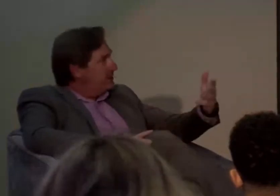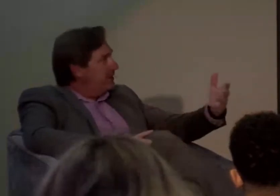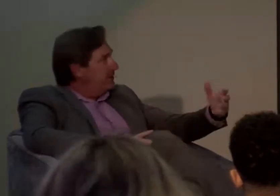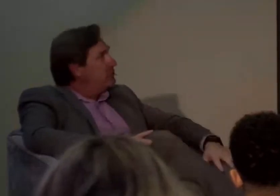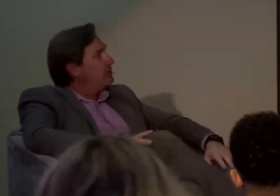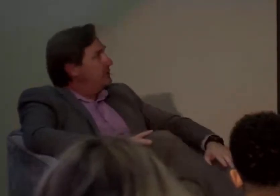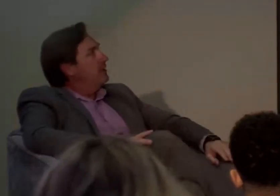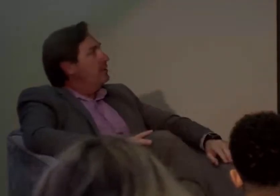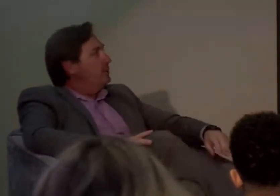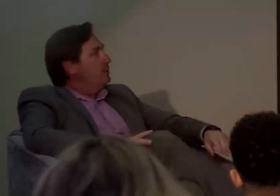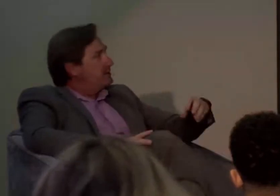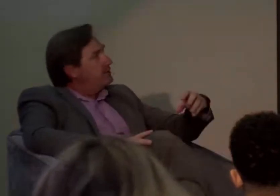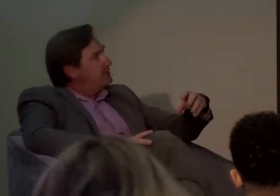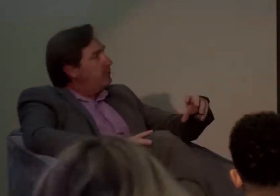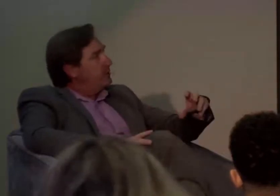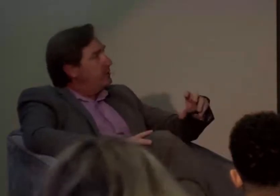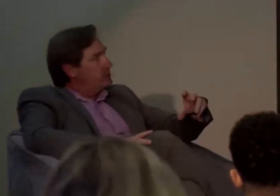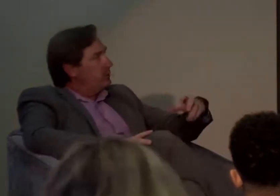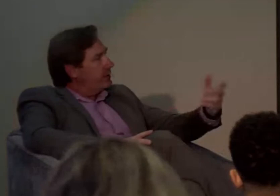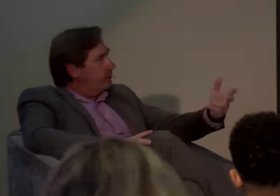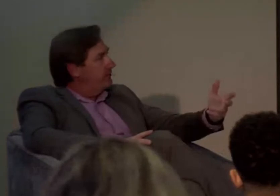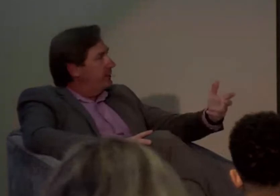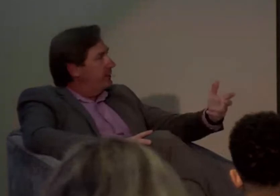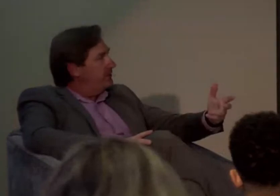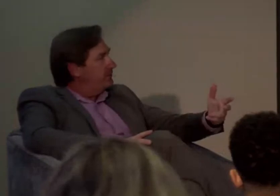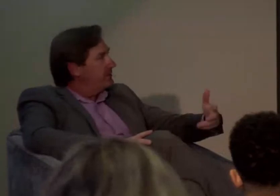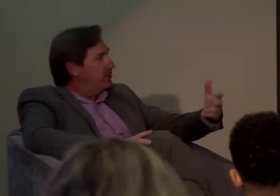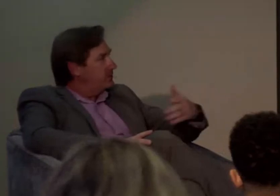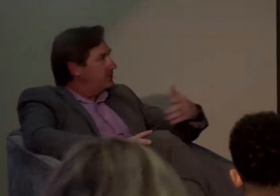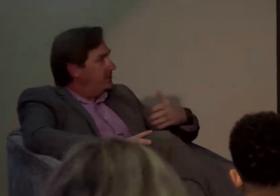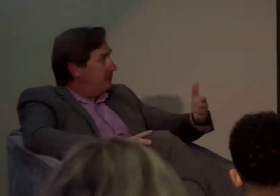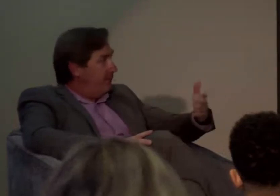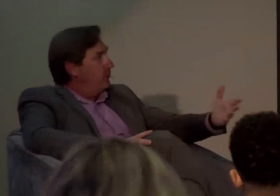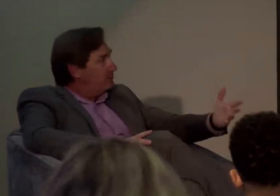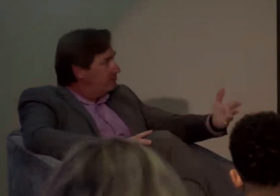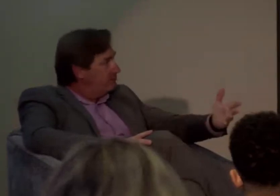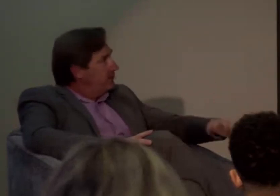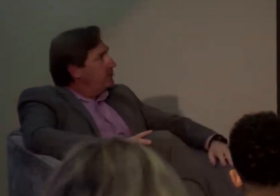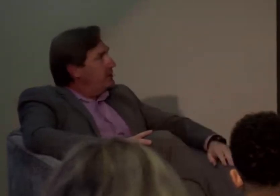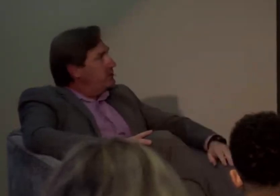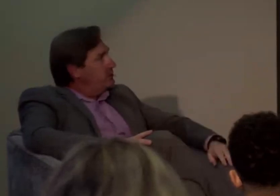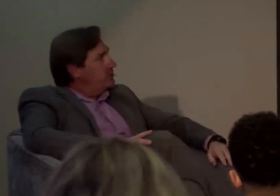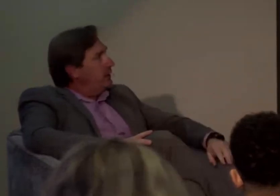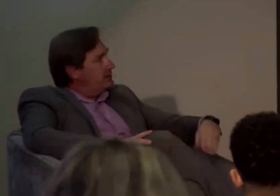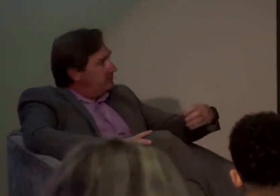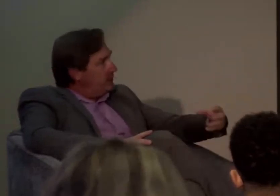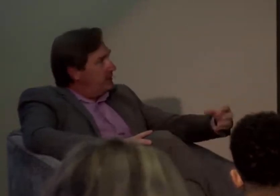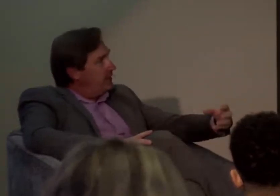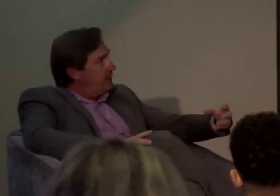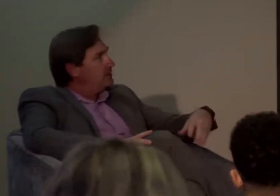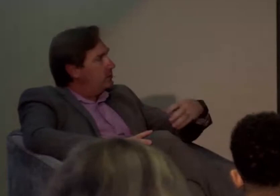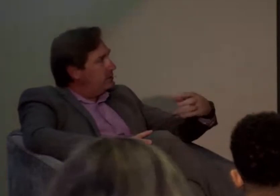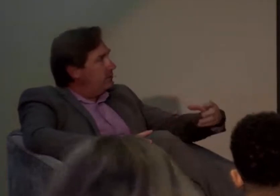Gen Z, etc. But some of it is also about reinventing ourselves collectively, everyone. We need to collectively